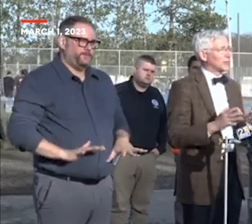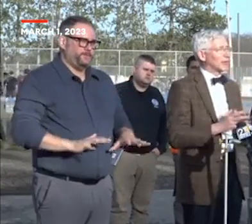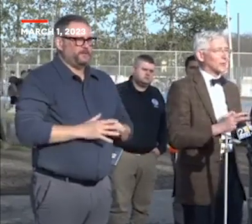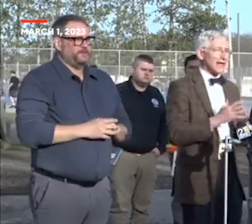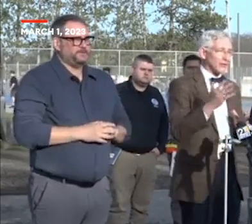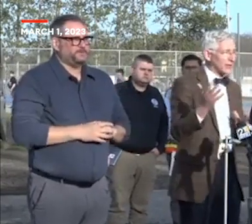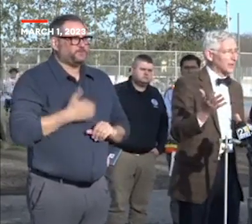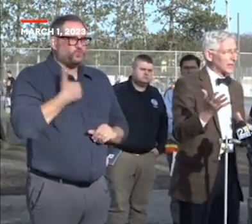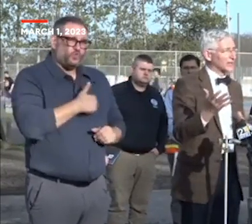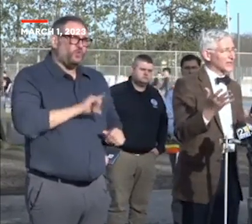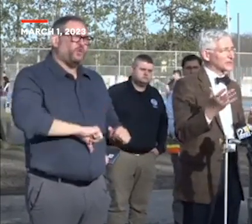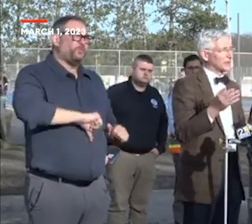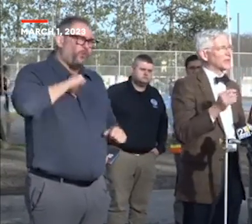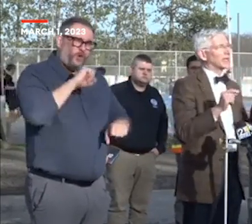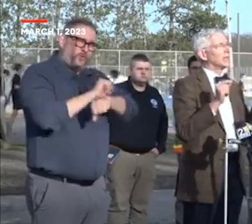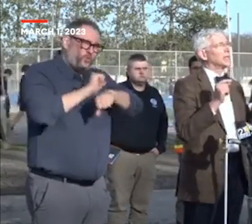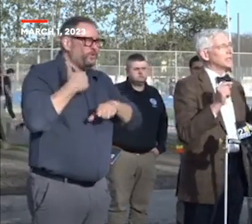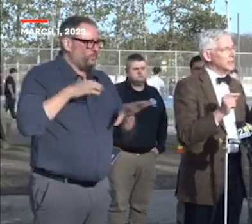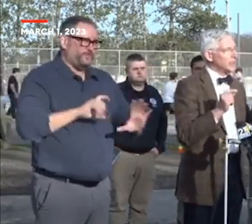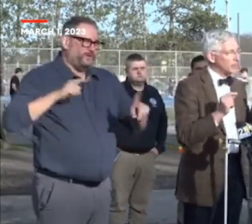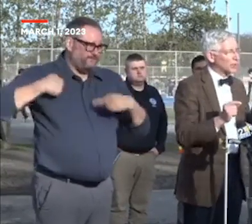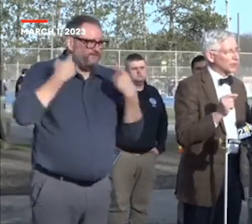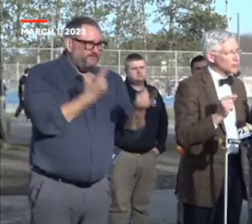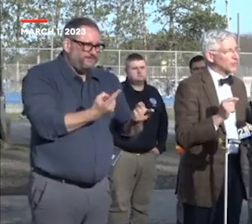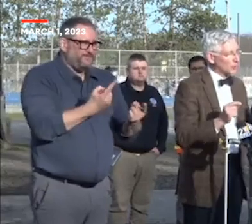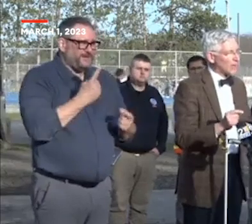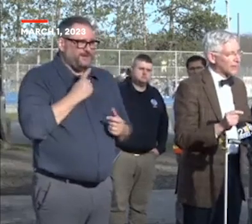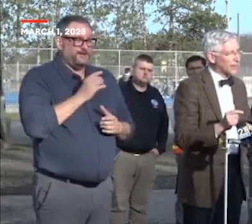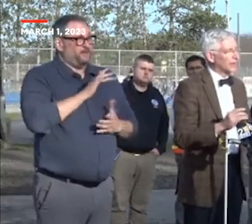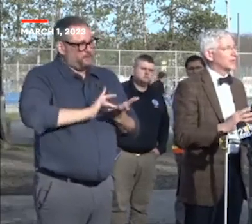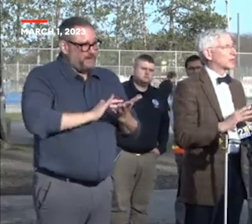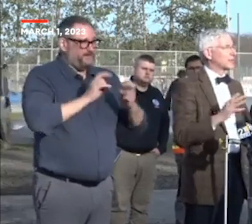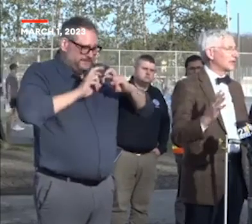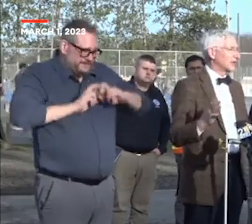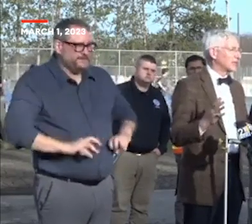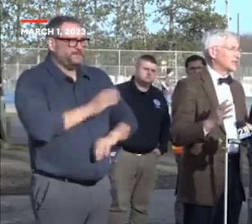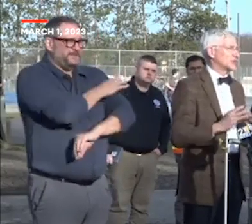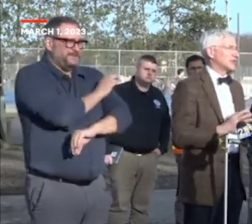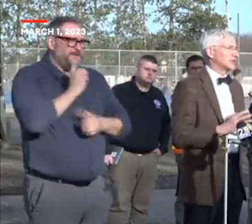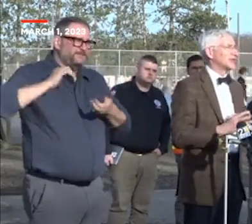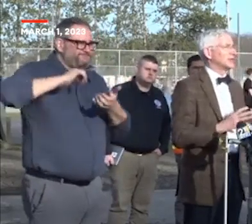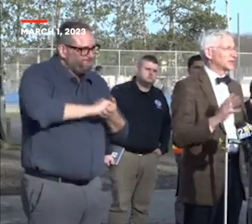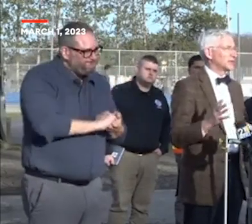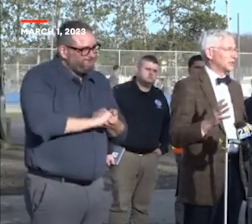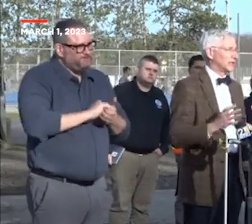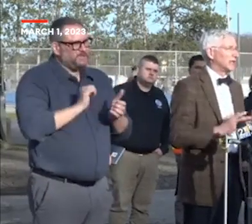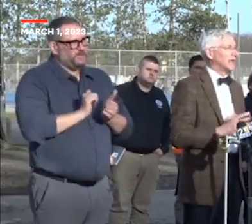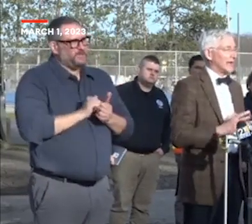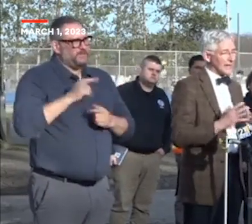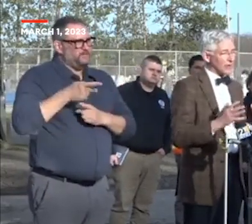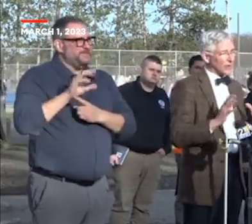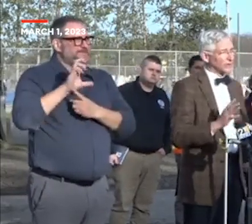we're doing around our medical assessment clinic in partnership with the primary care physicians in this